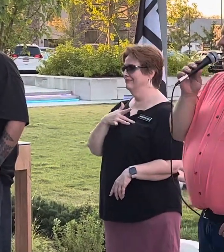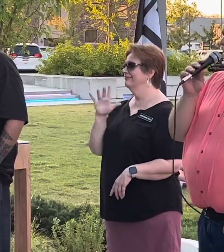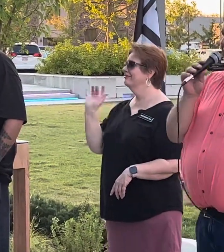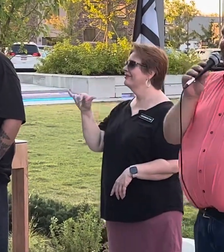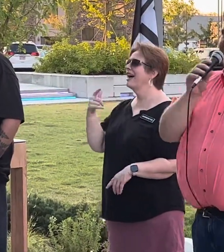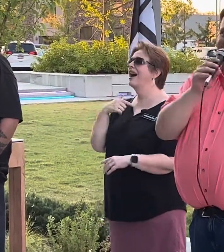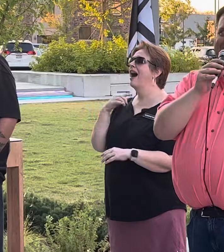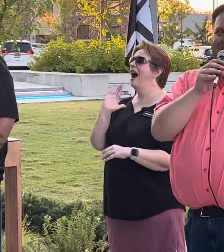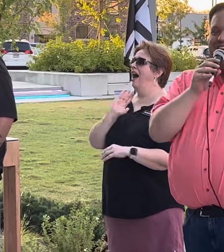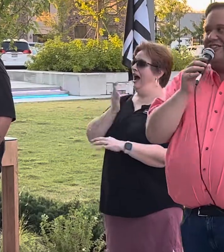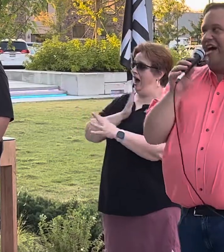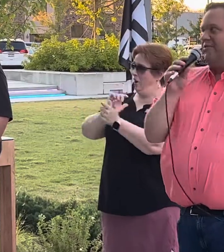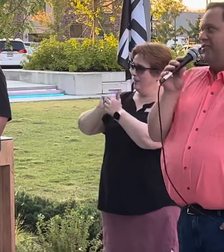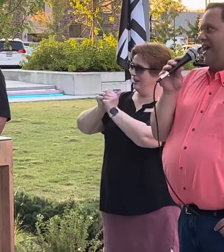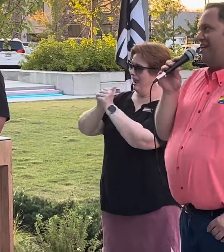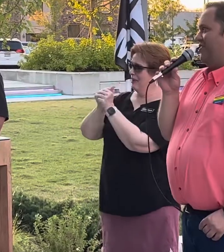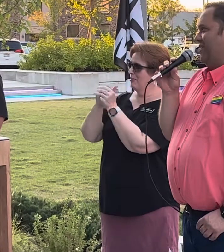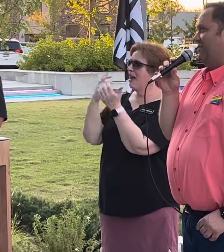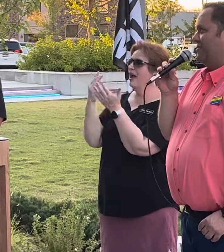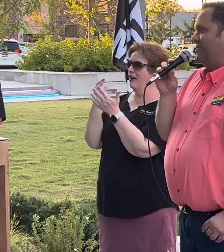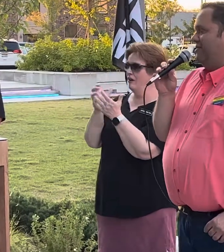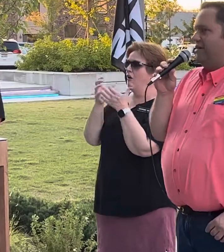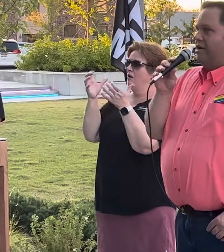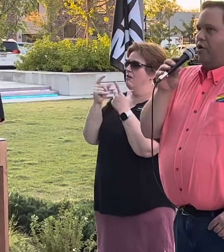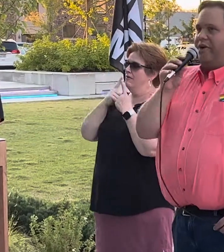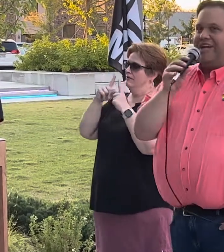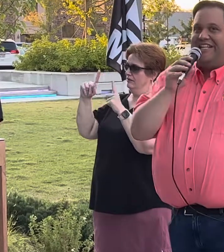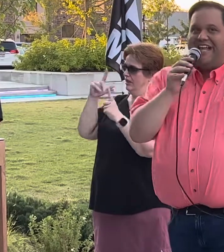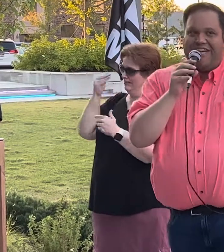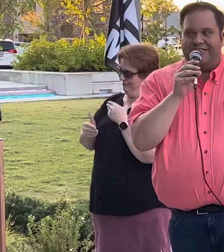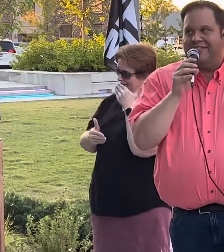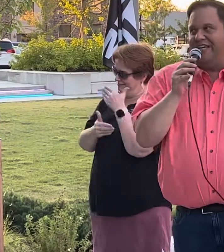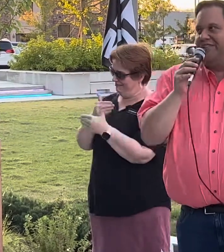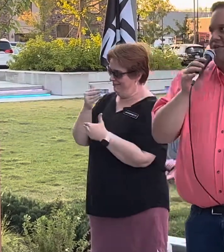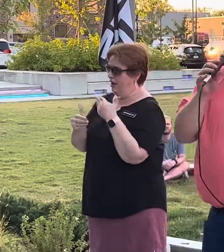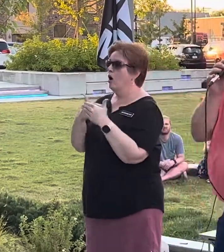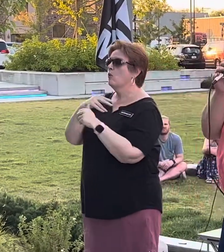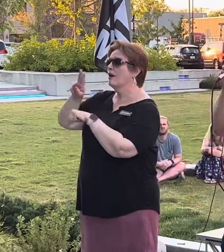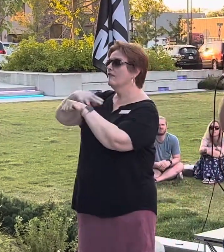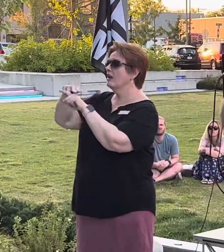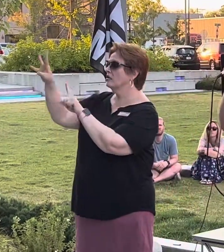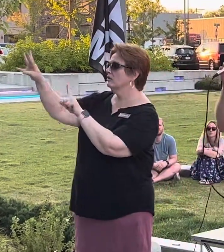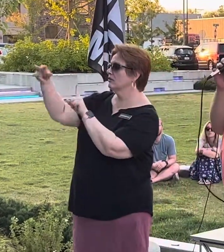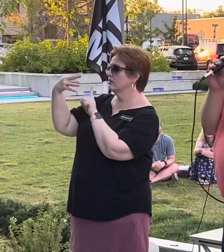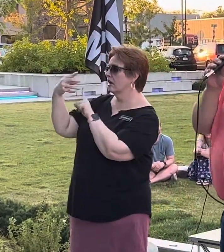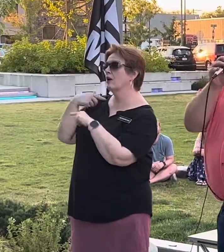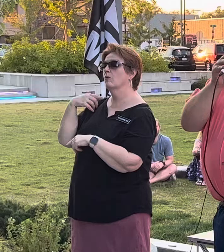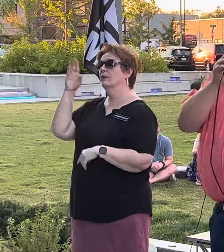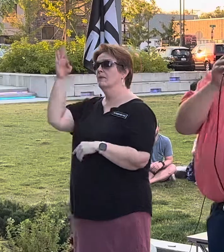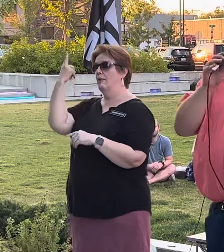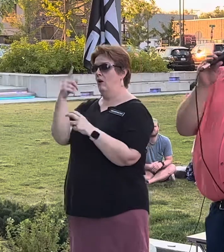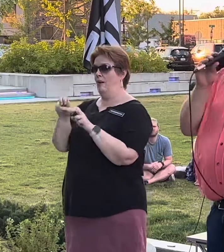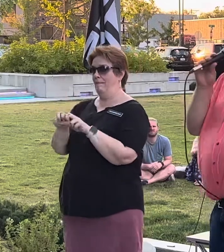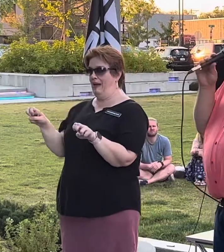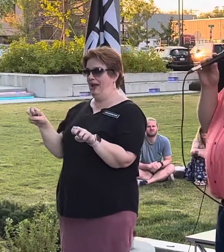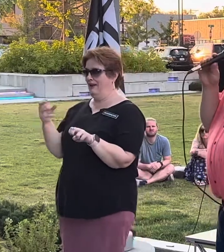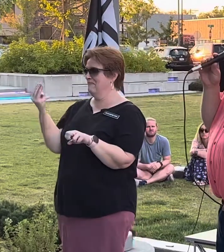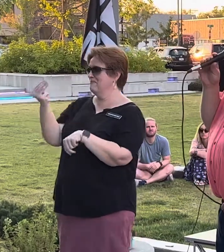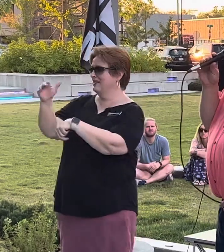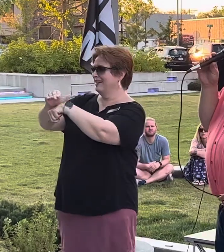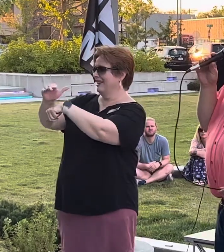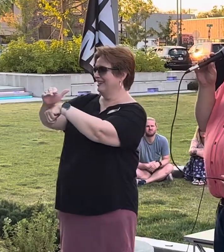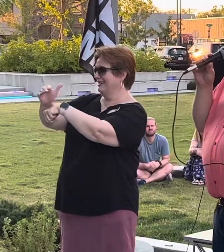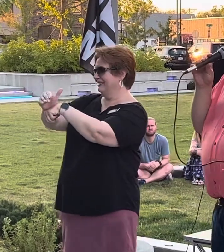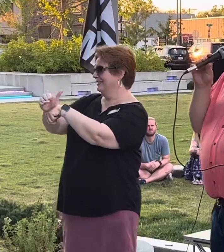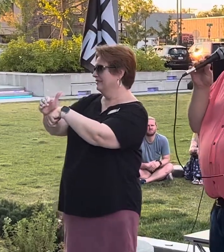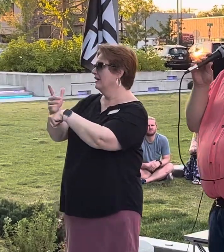Our campaign is gaining a lot of traction. We're getting national attention. We're speaking on a panel on Monday evening